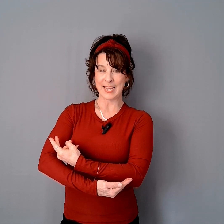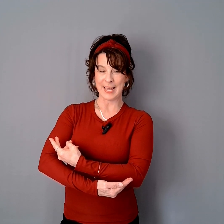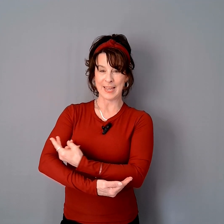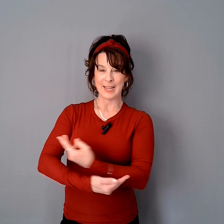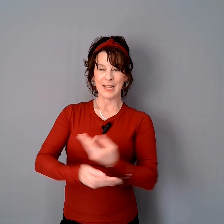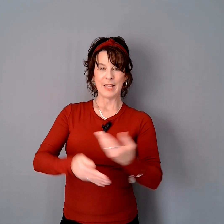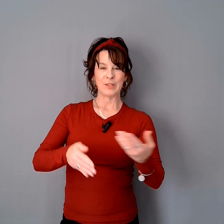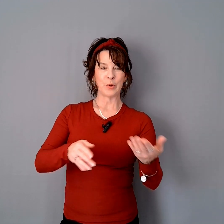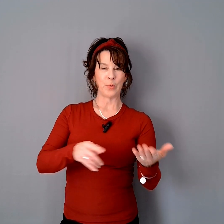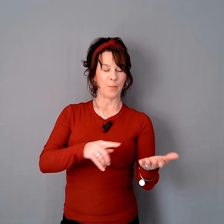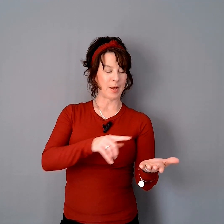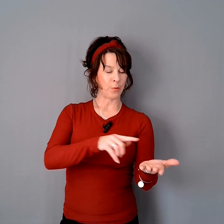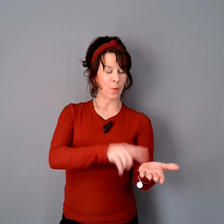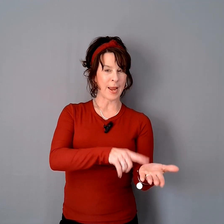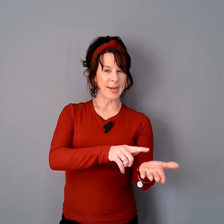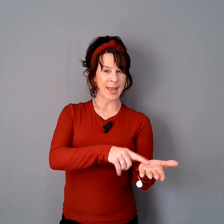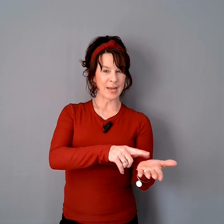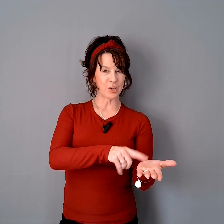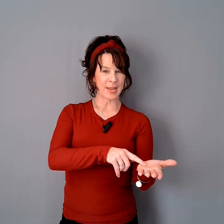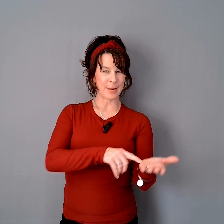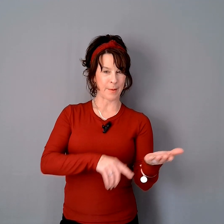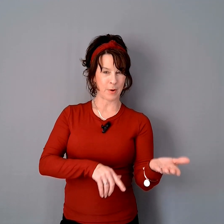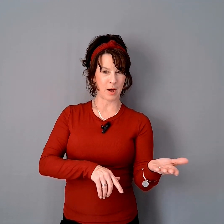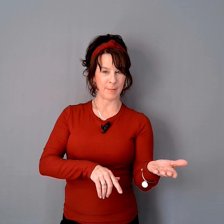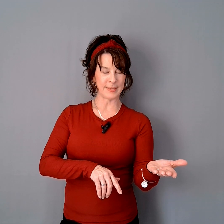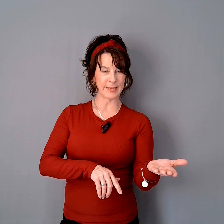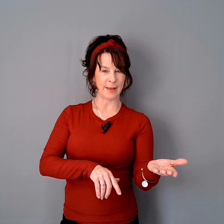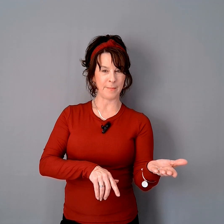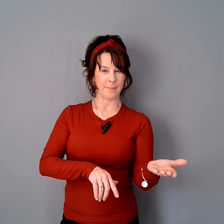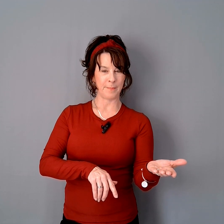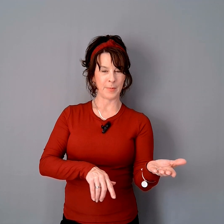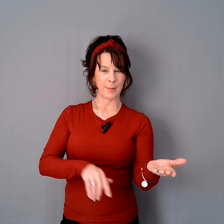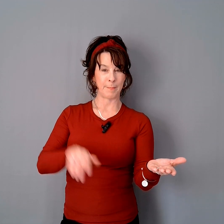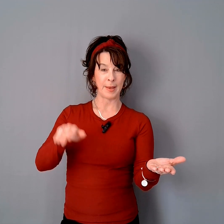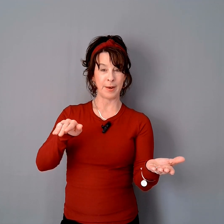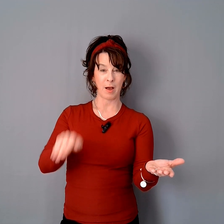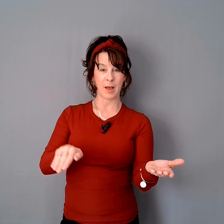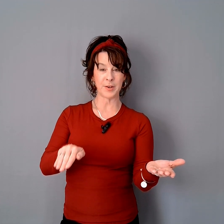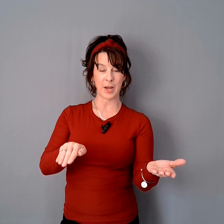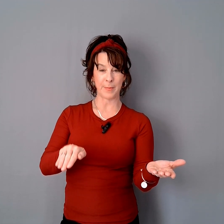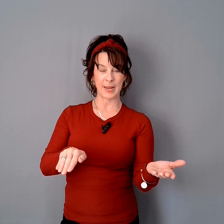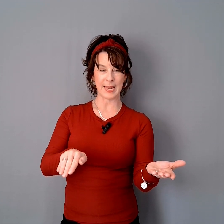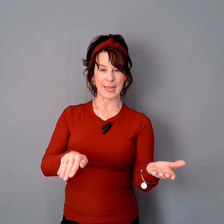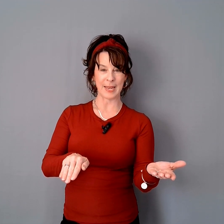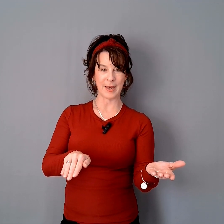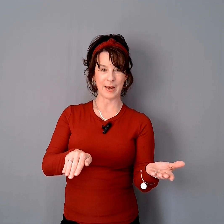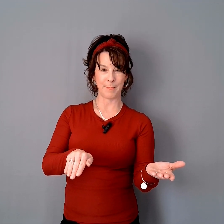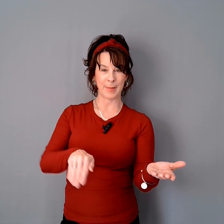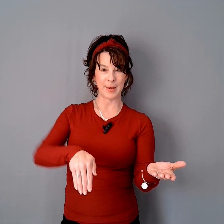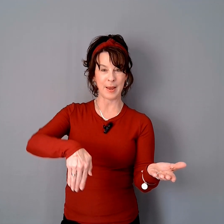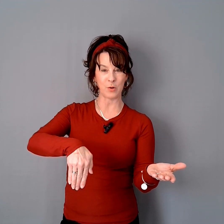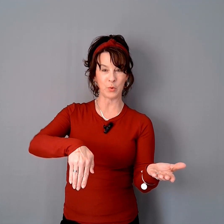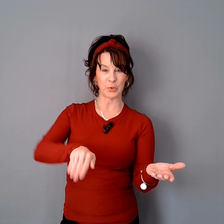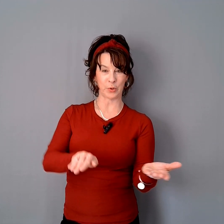dead. So my right action hand, my palm is up. My non-dominant hand, my knuckles are